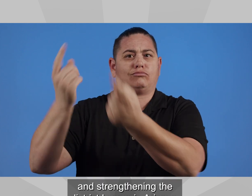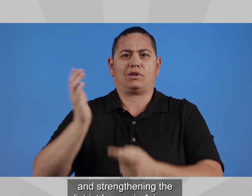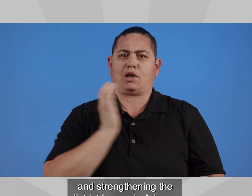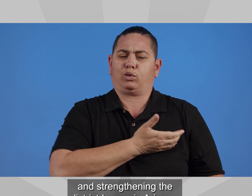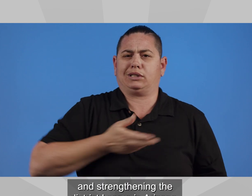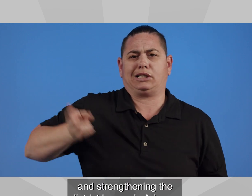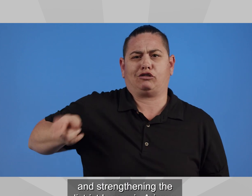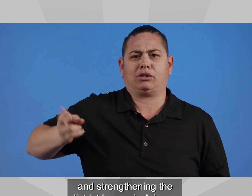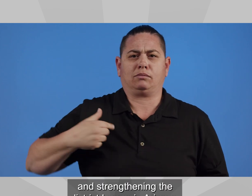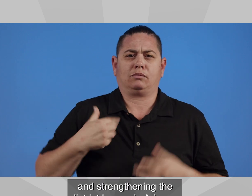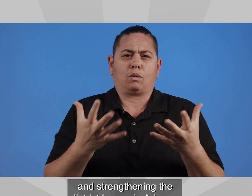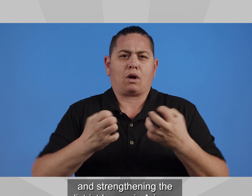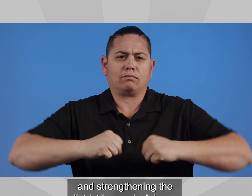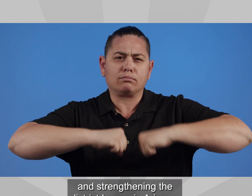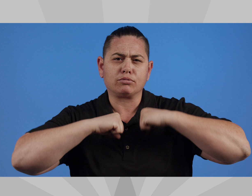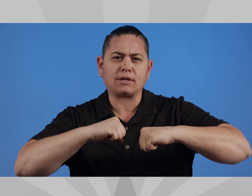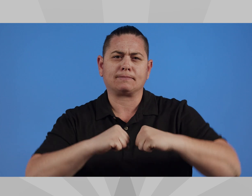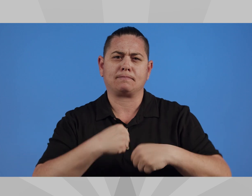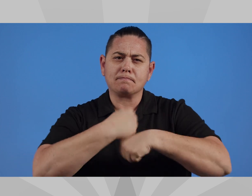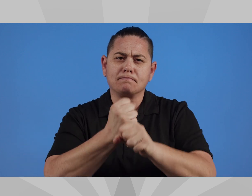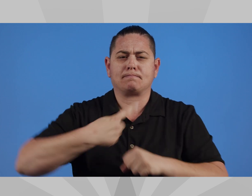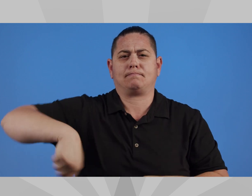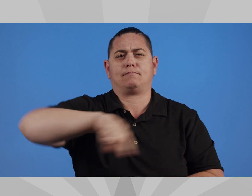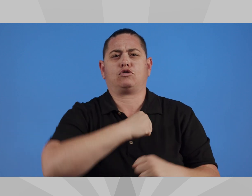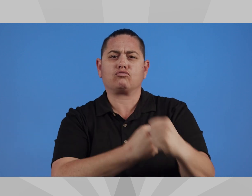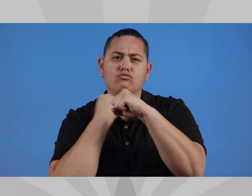the district I serve in Arizona.